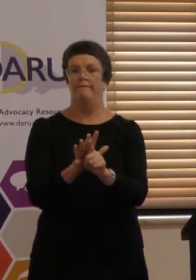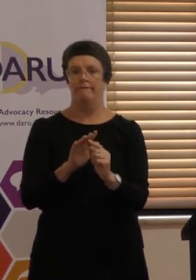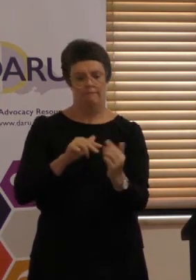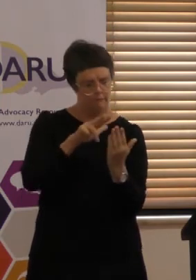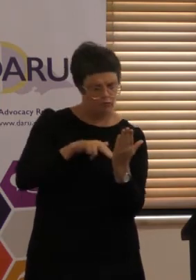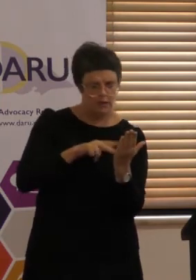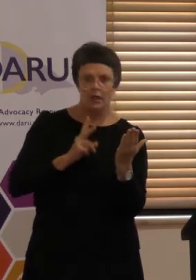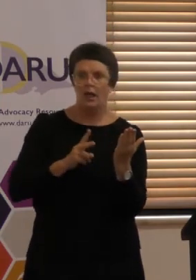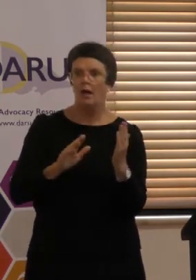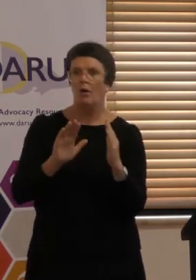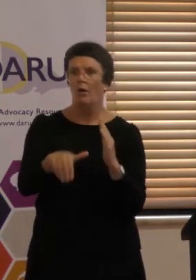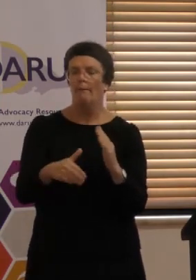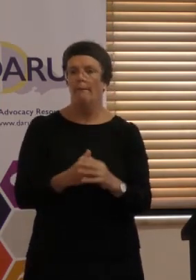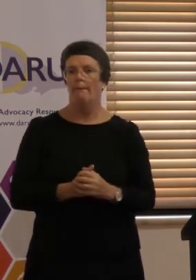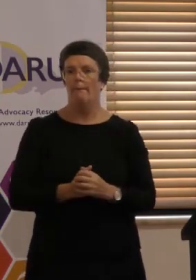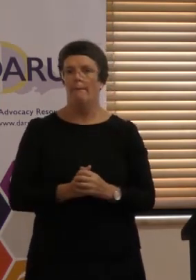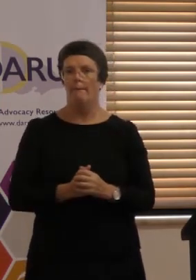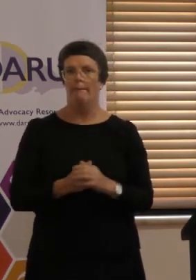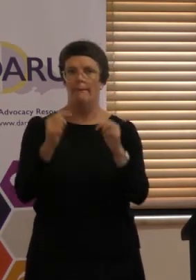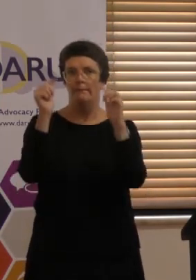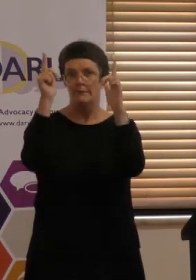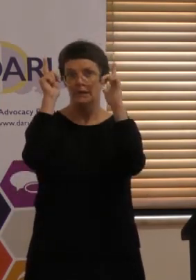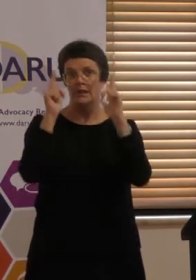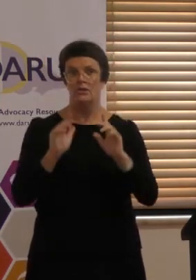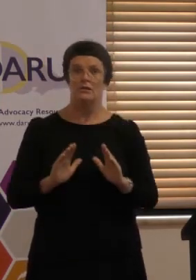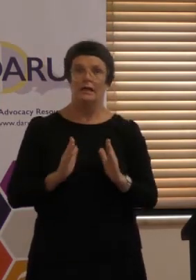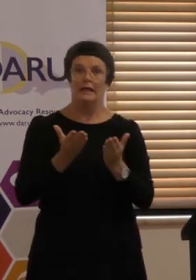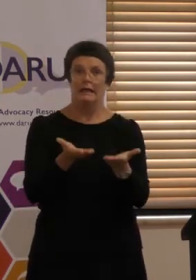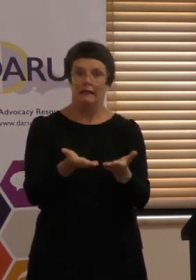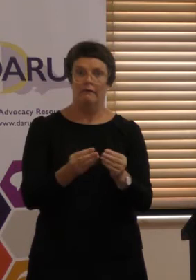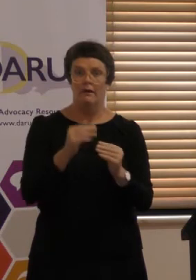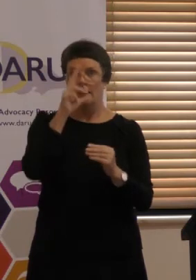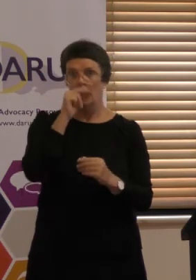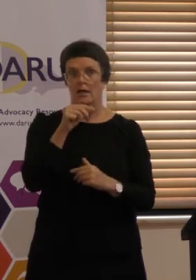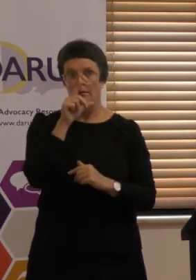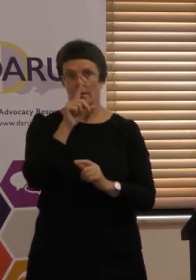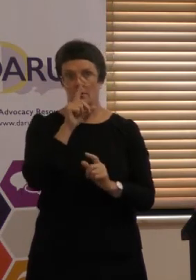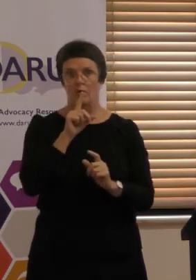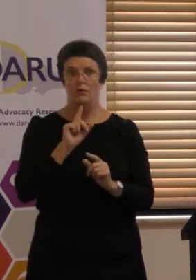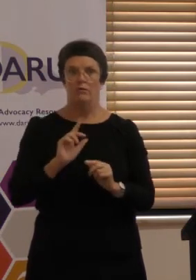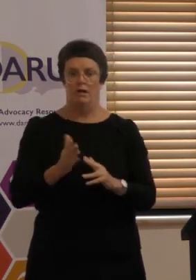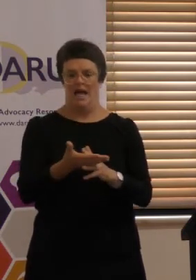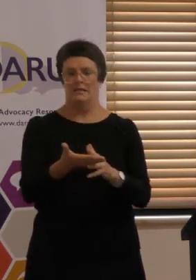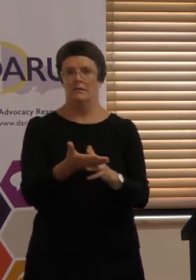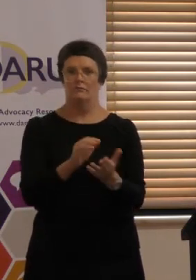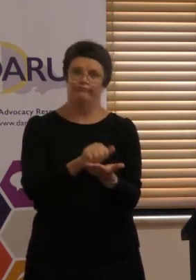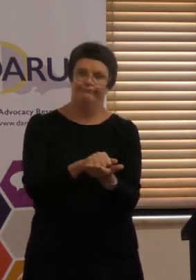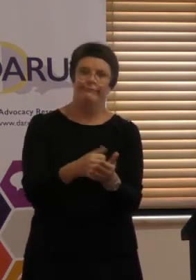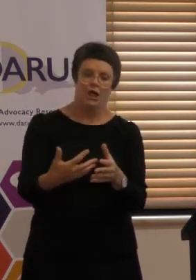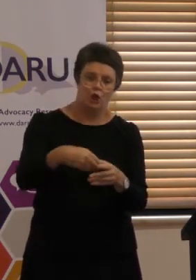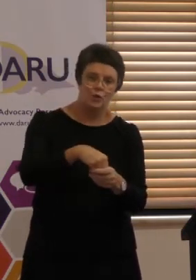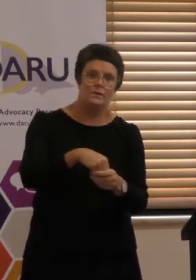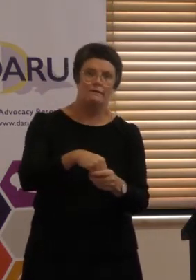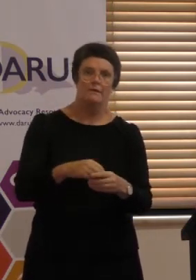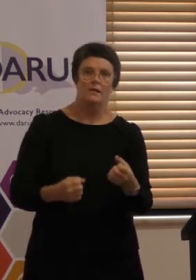So teachers don't necessarily give young people access to really inclusive support. That's not about